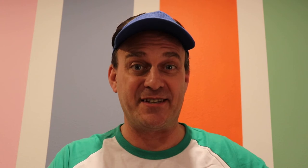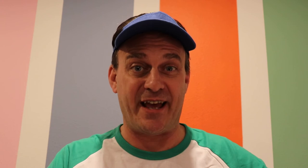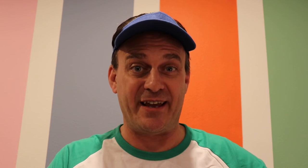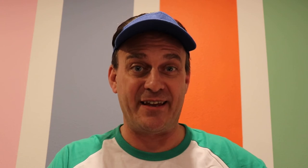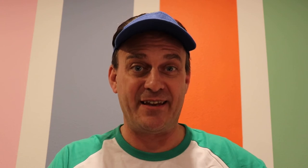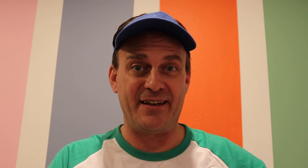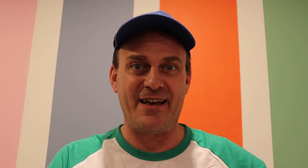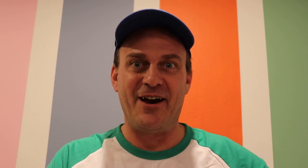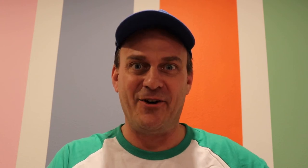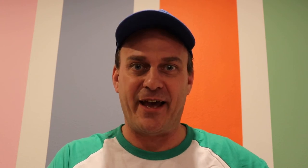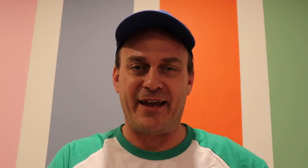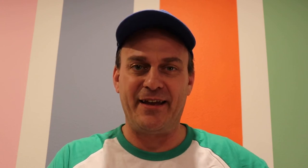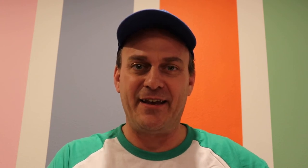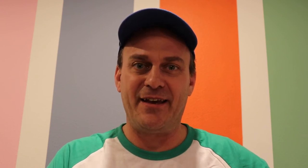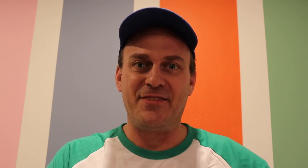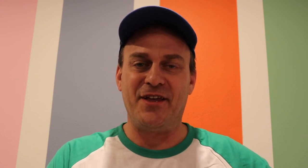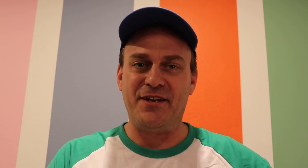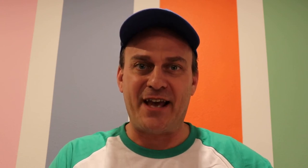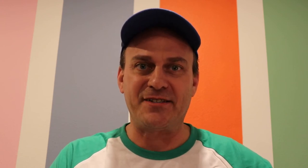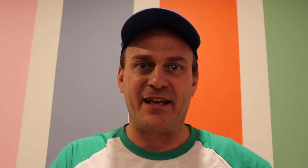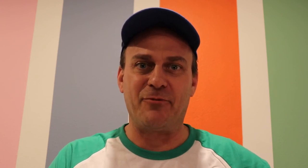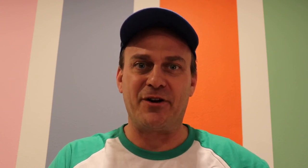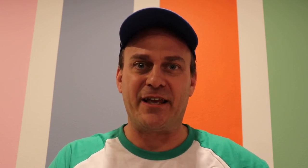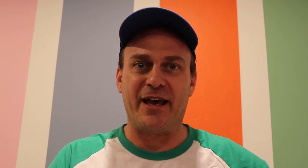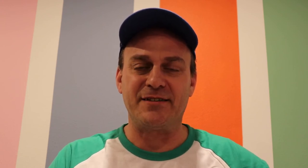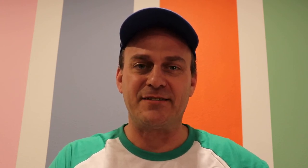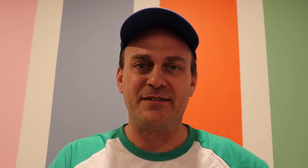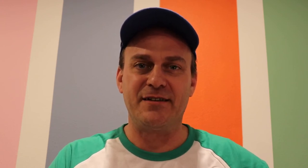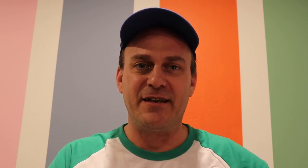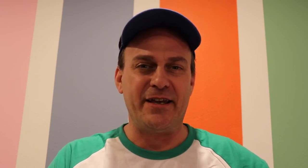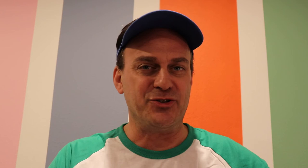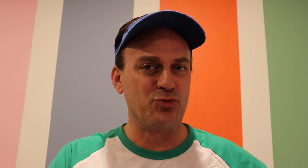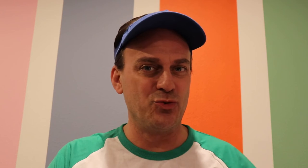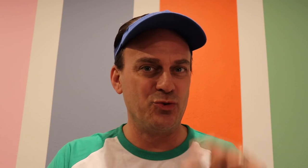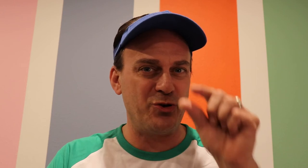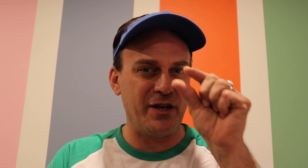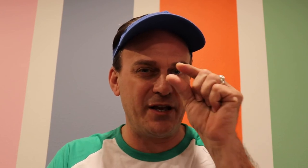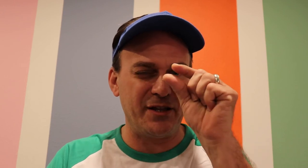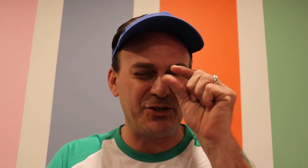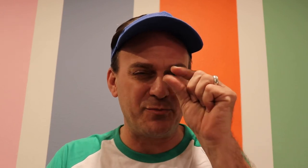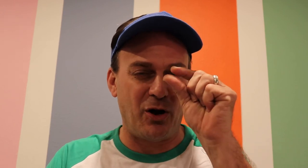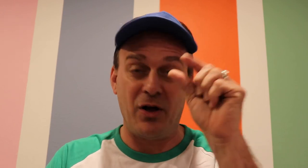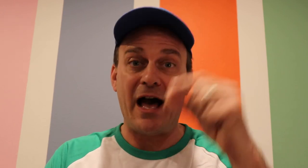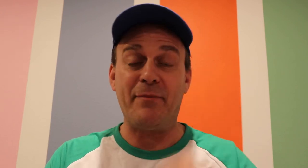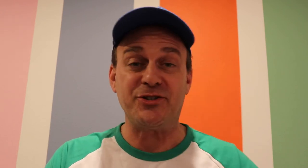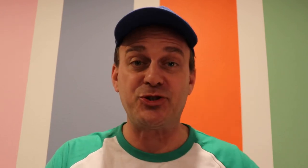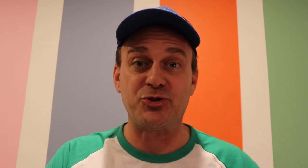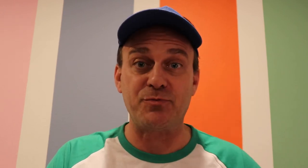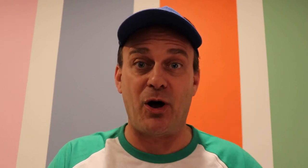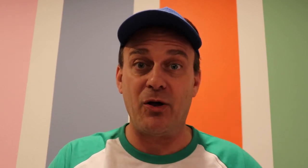today. Okay, the next thing we're going to guess is really small. I mean, so small,